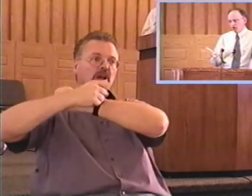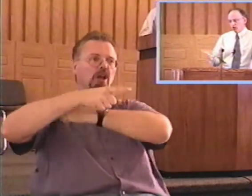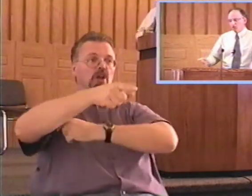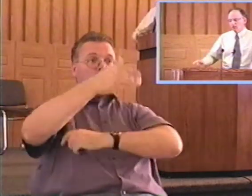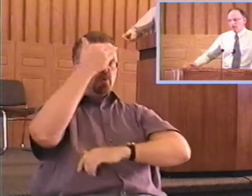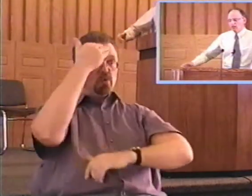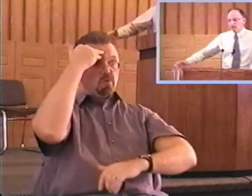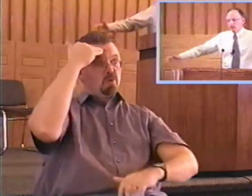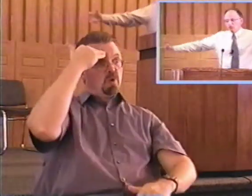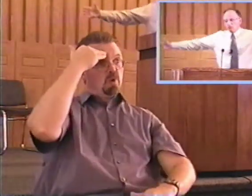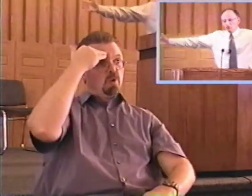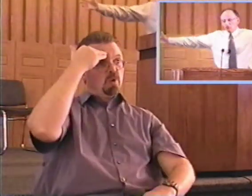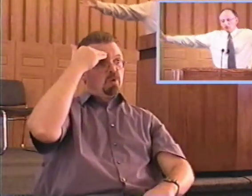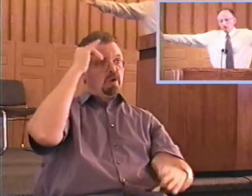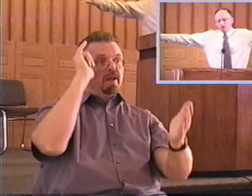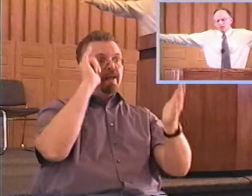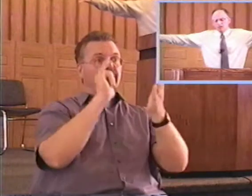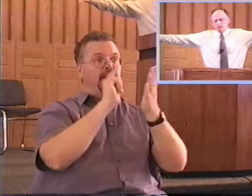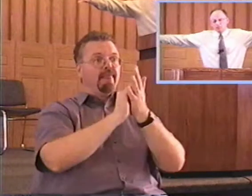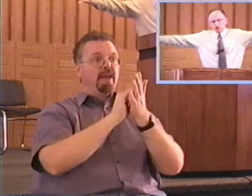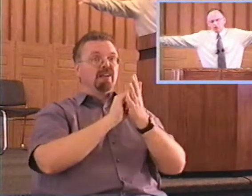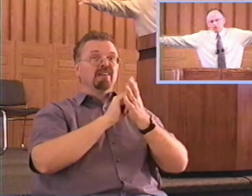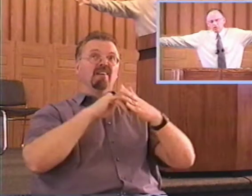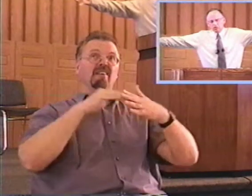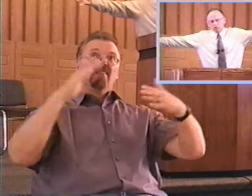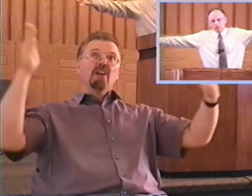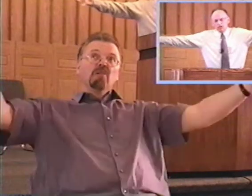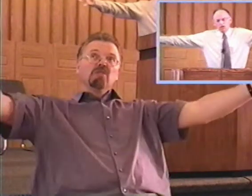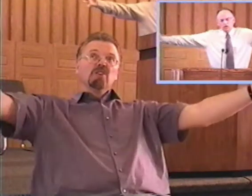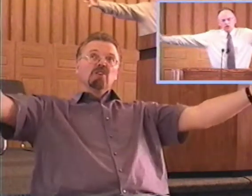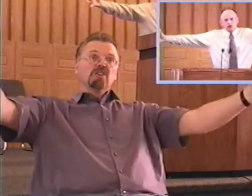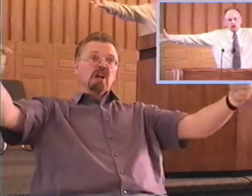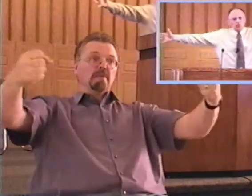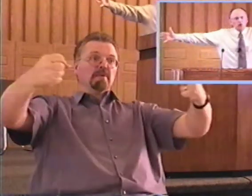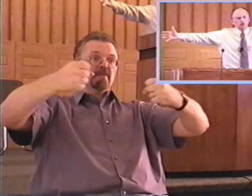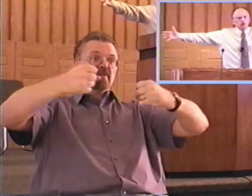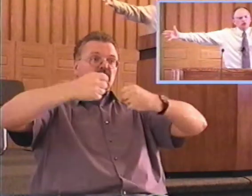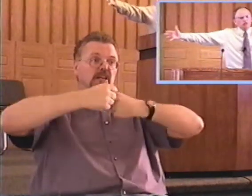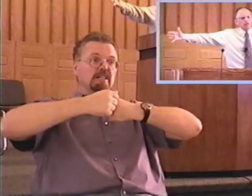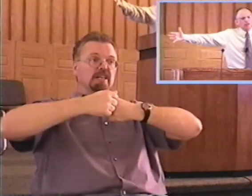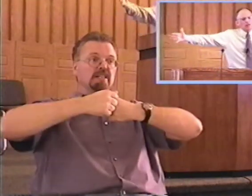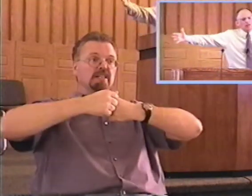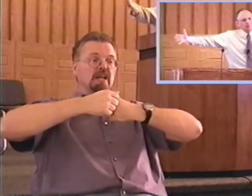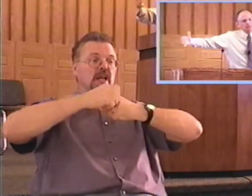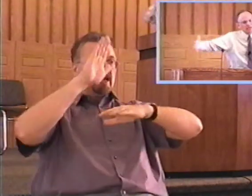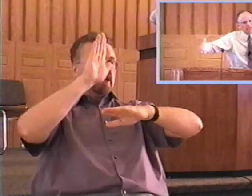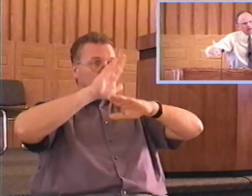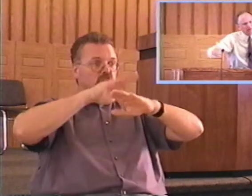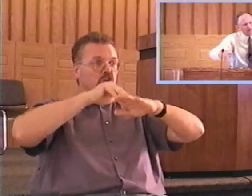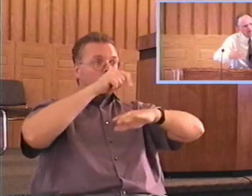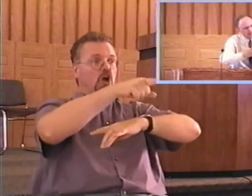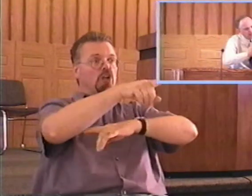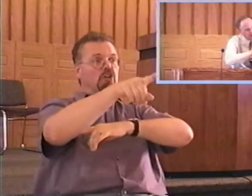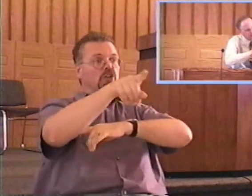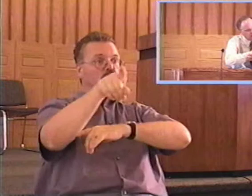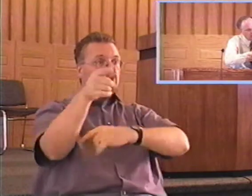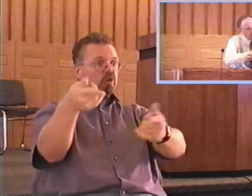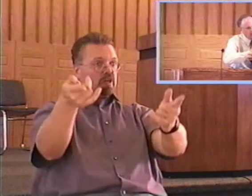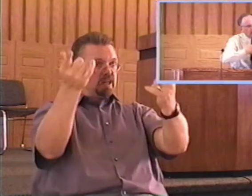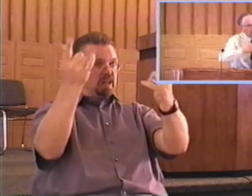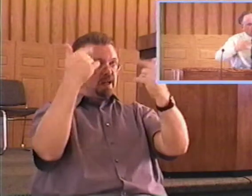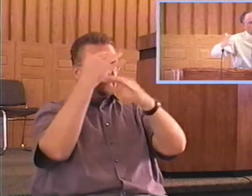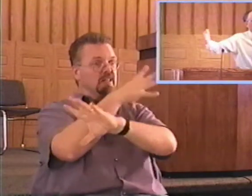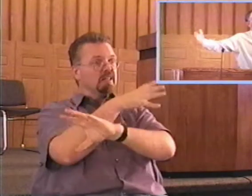you know that the outstretched arms of Jesus is a call to you to come to